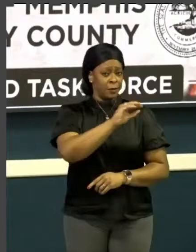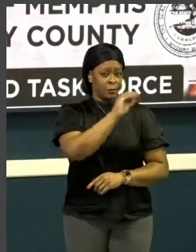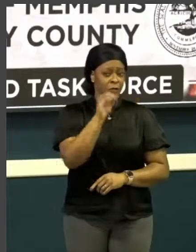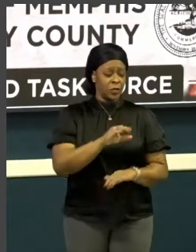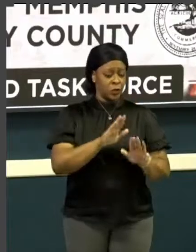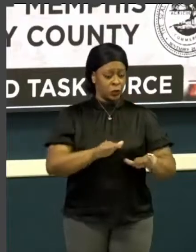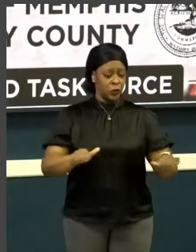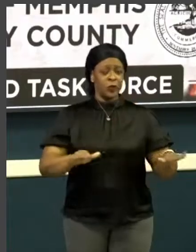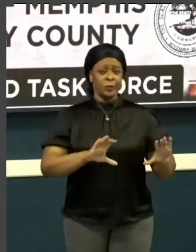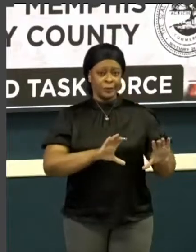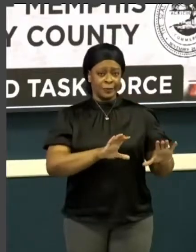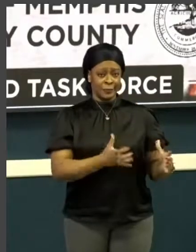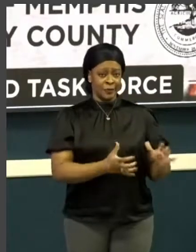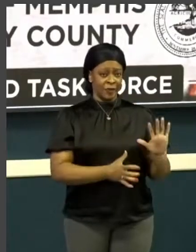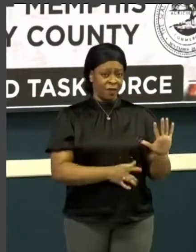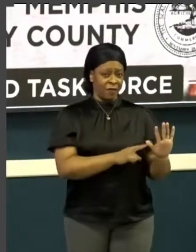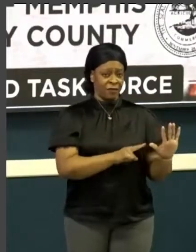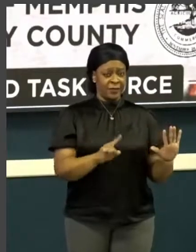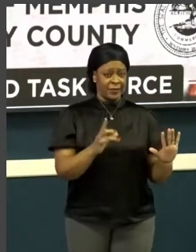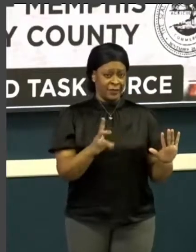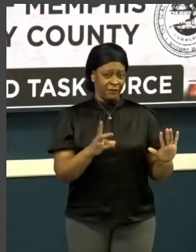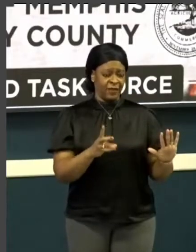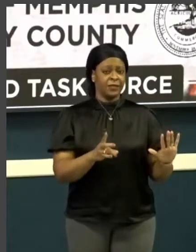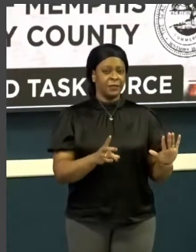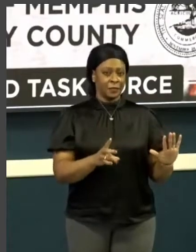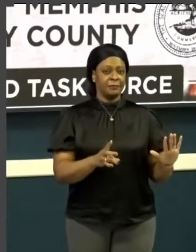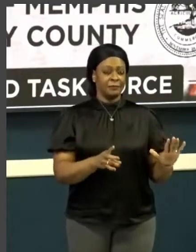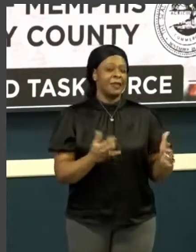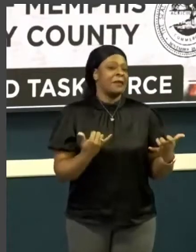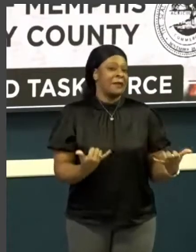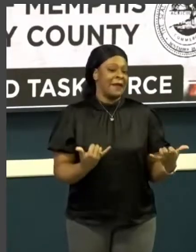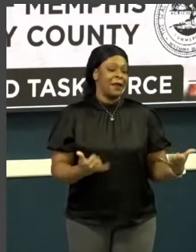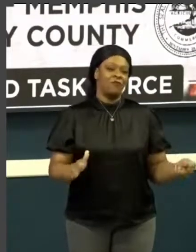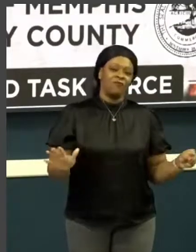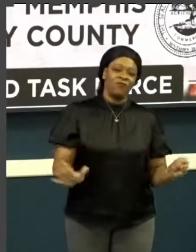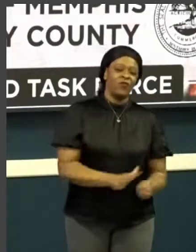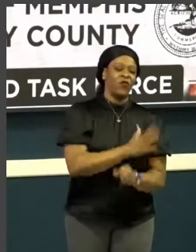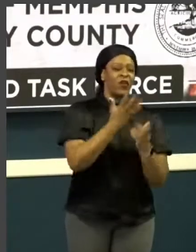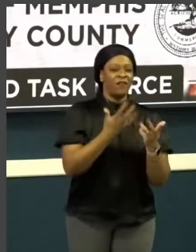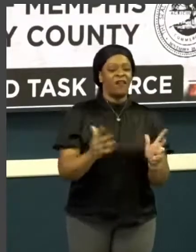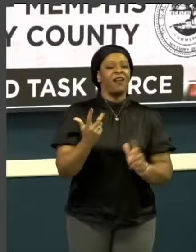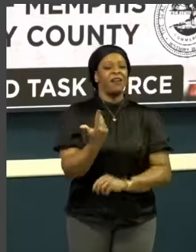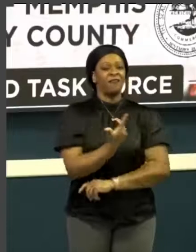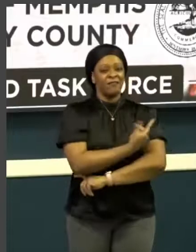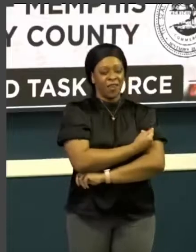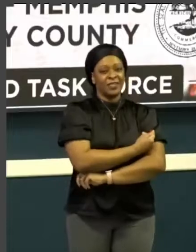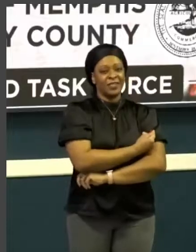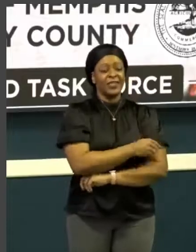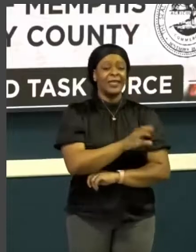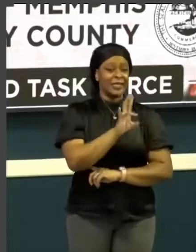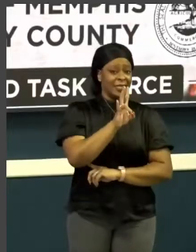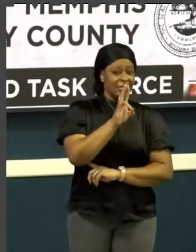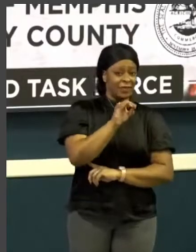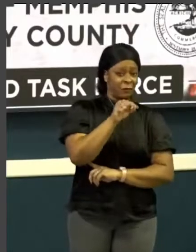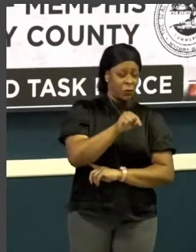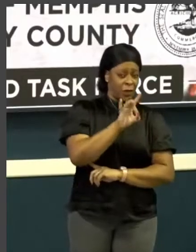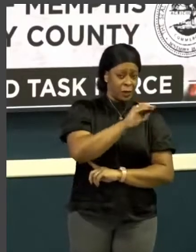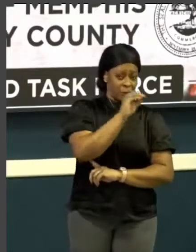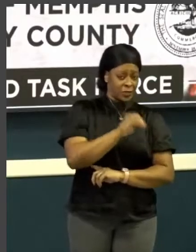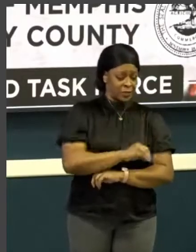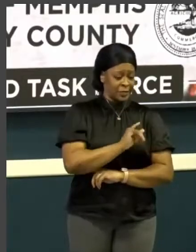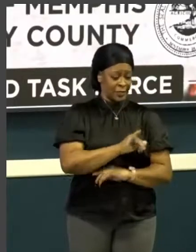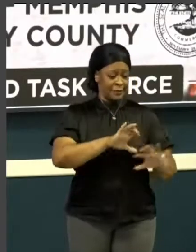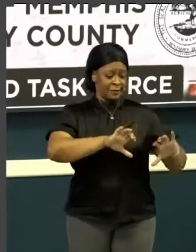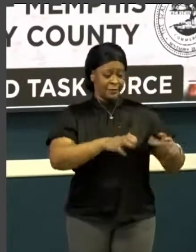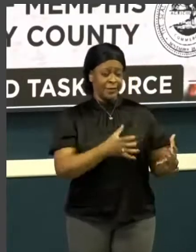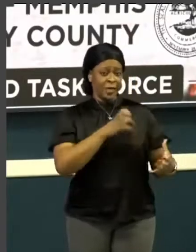28.8% of children aged 5 to 17 are now fully vaccinated. 70.8% of